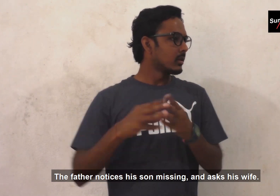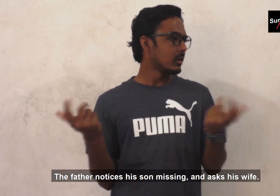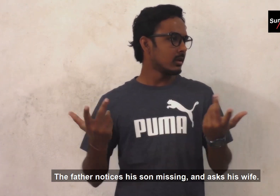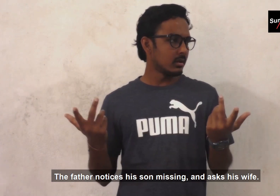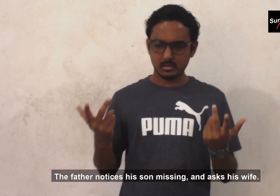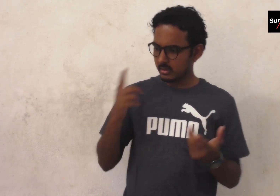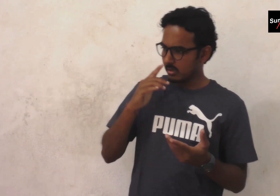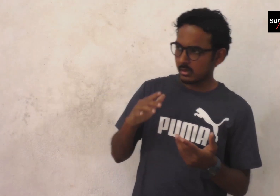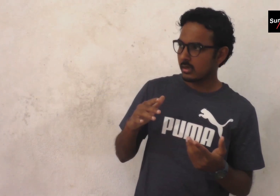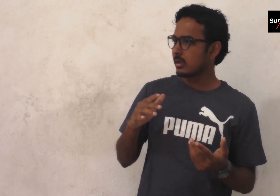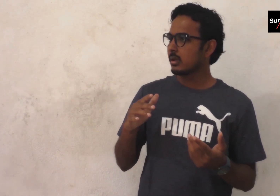wife.